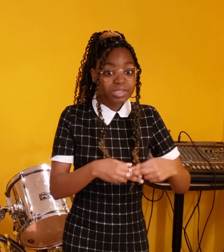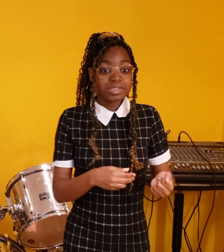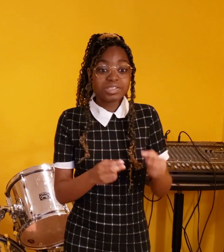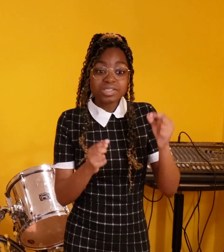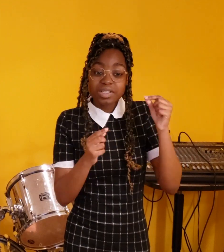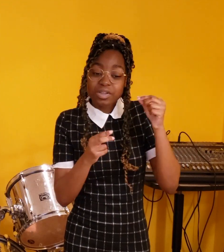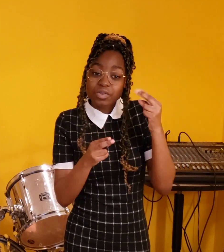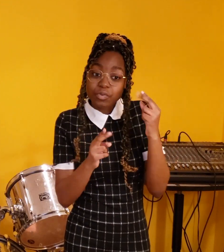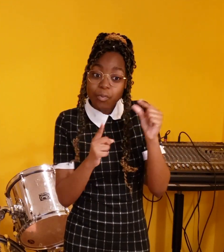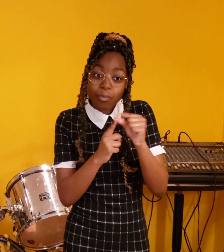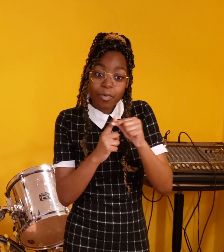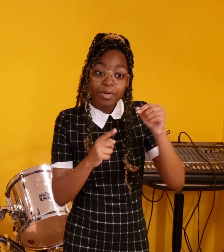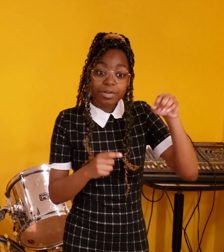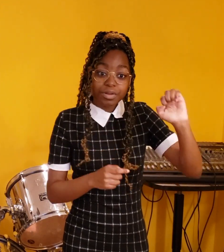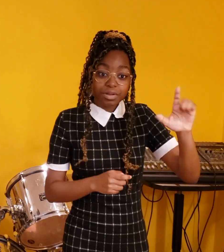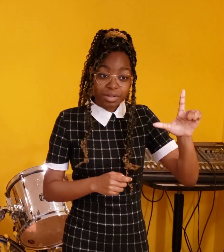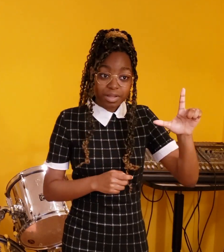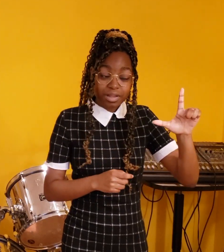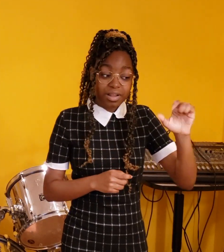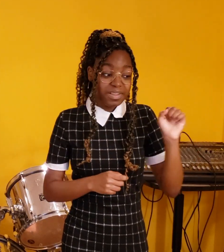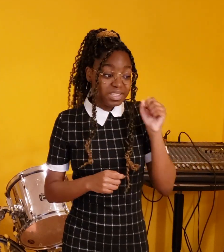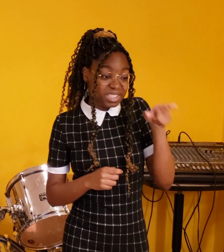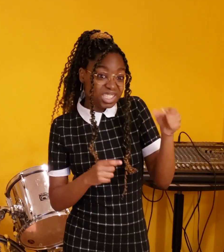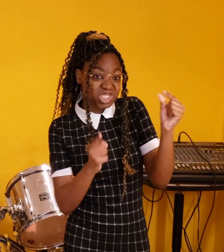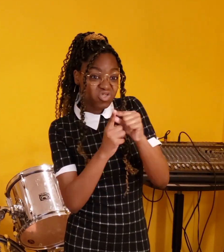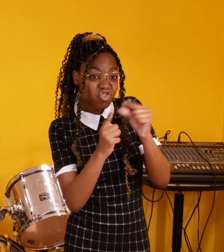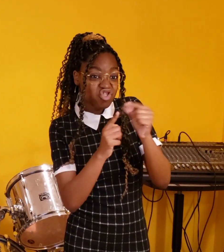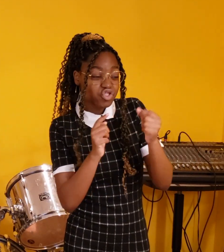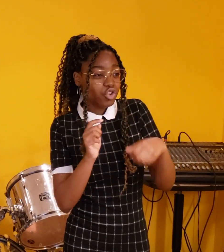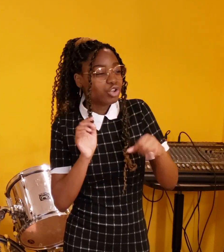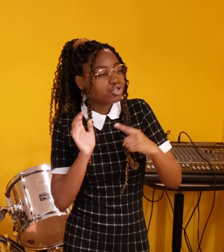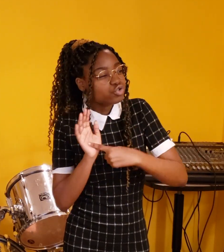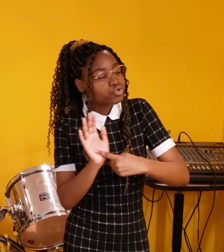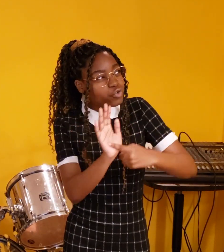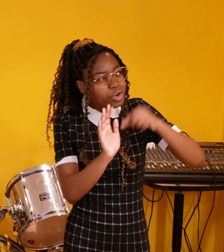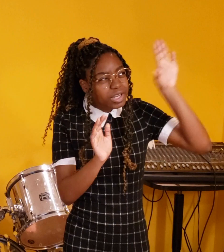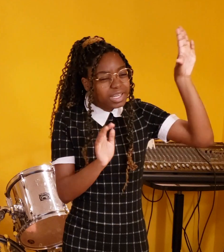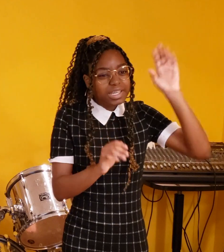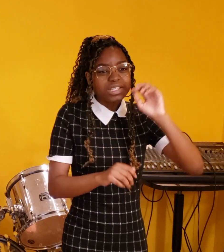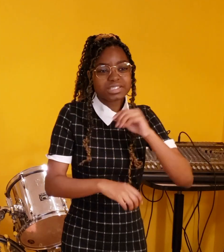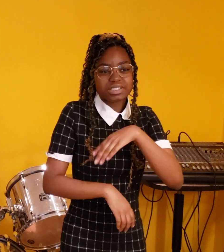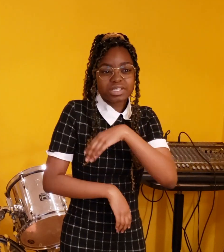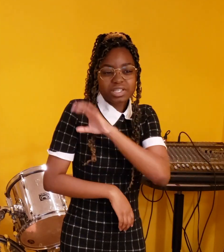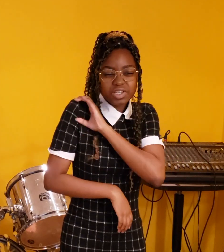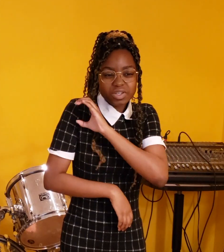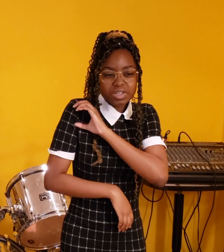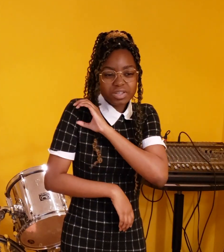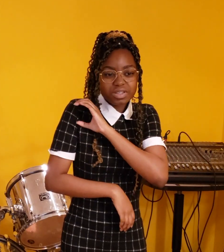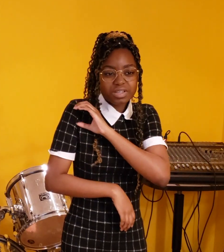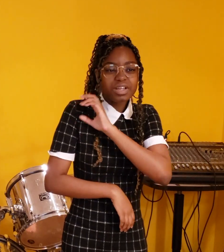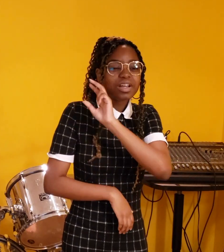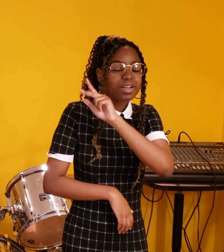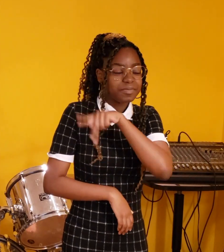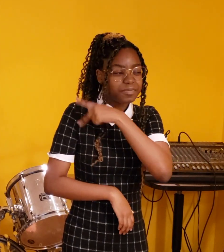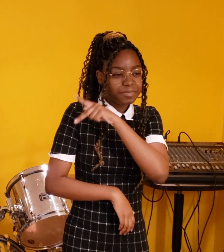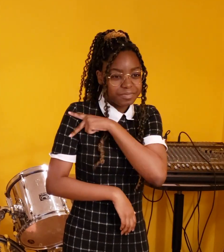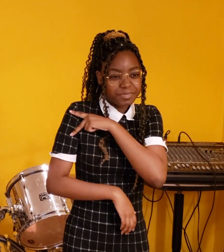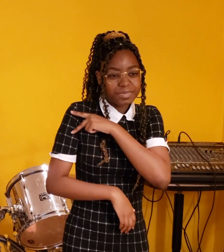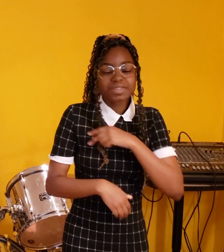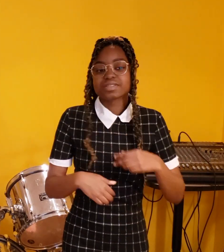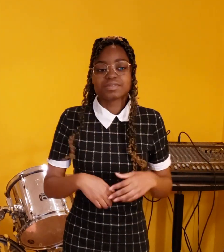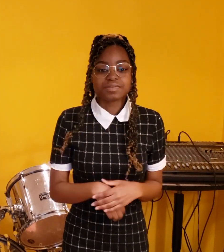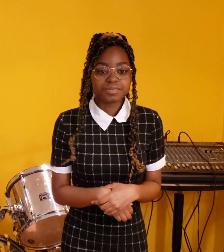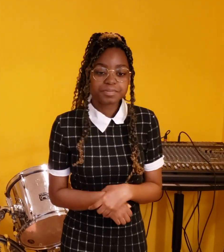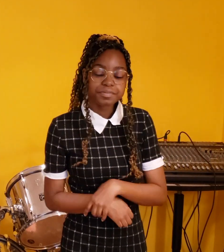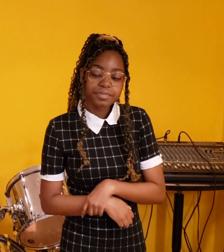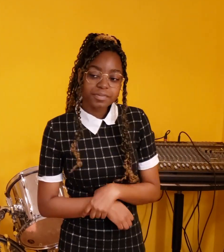God's personal character. Elohim is plural. L is singular in that it portrays the